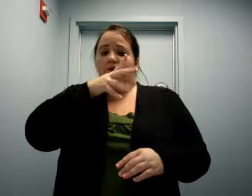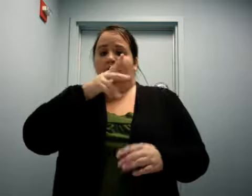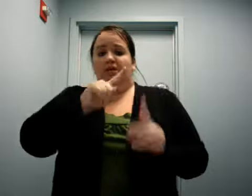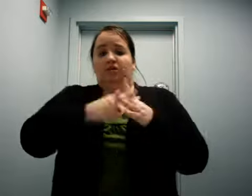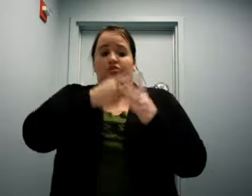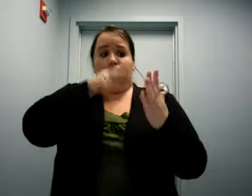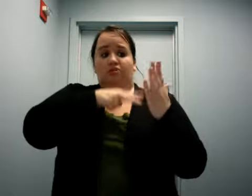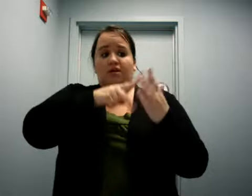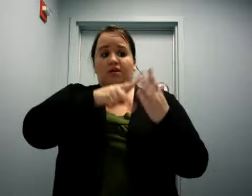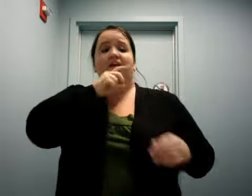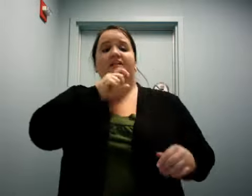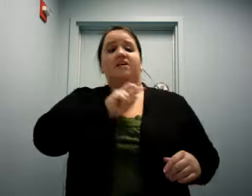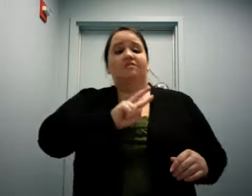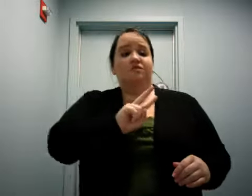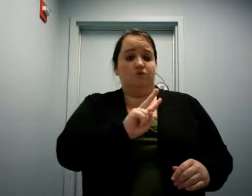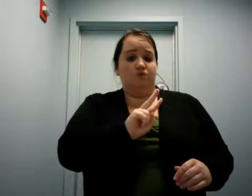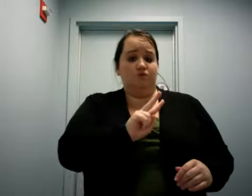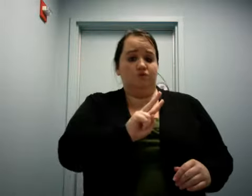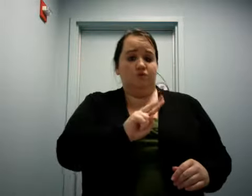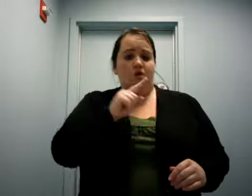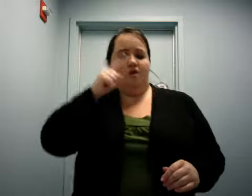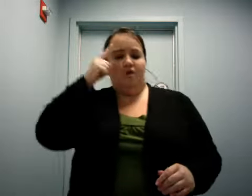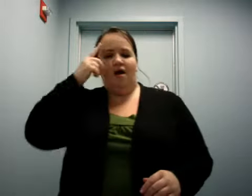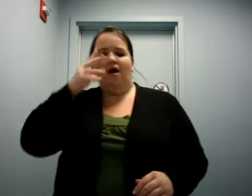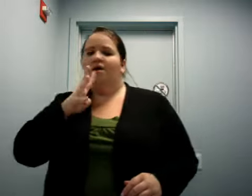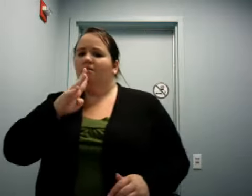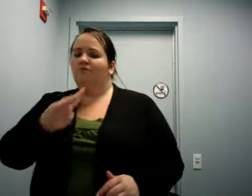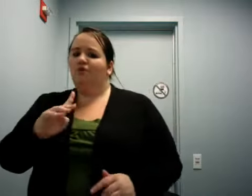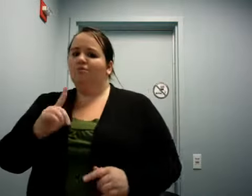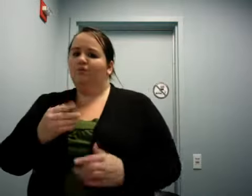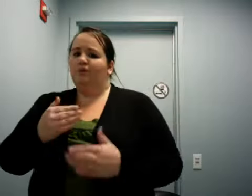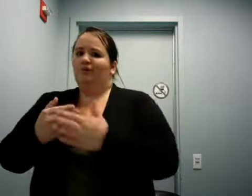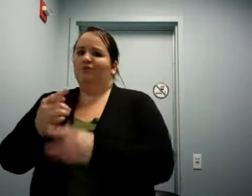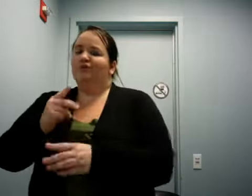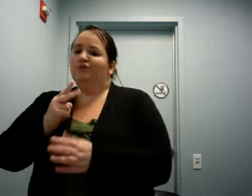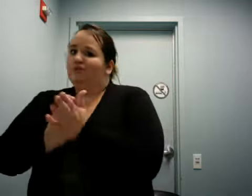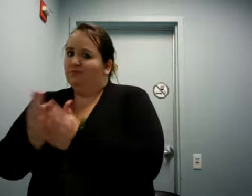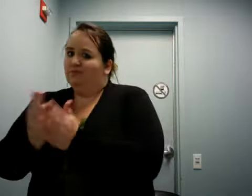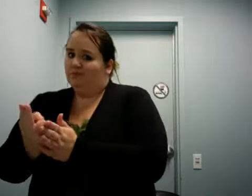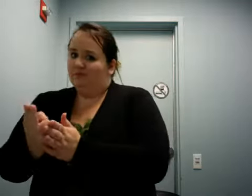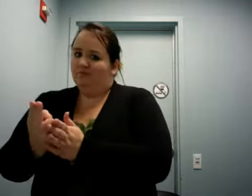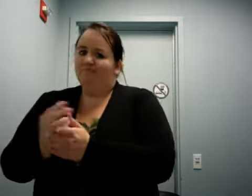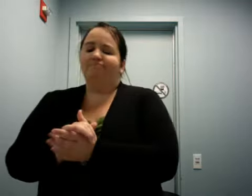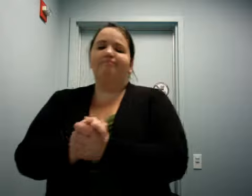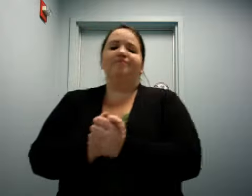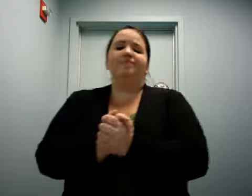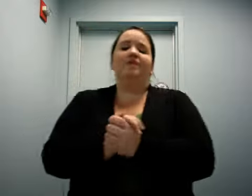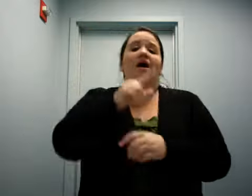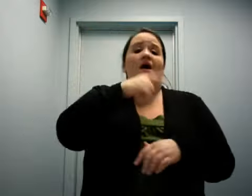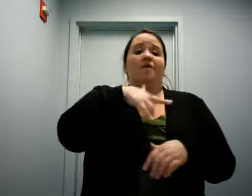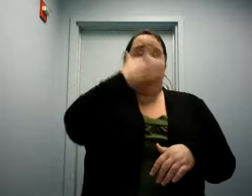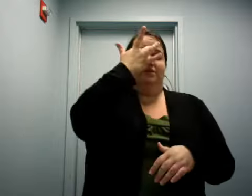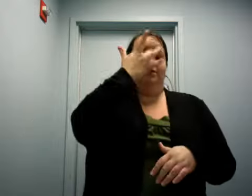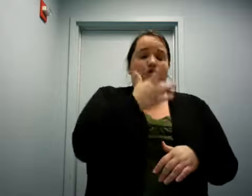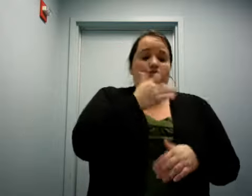two, although I think four is probably close to the truth. So I was an early reader and what I read